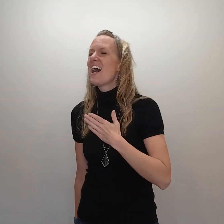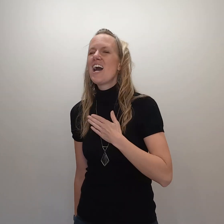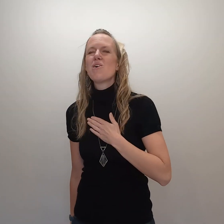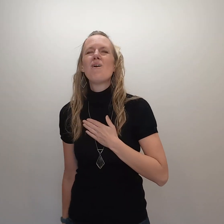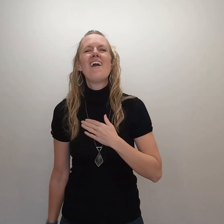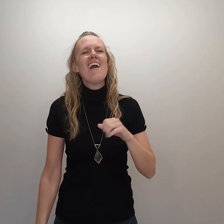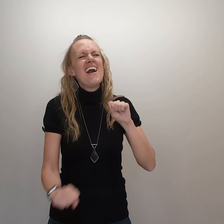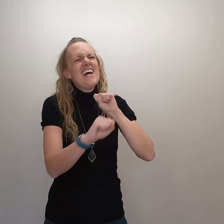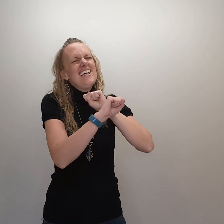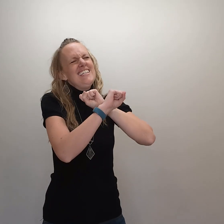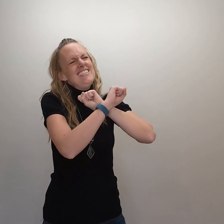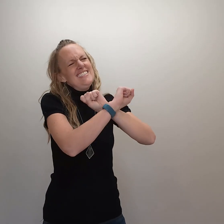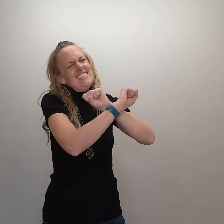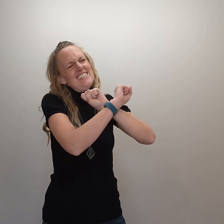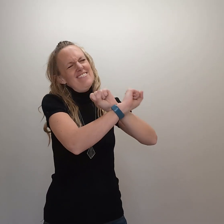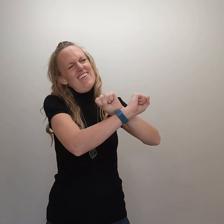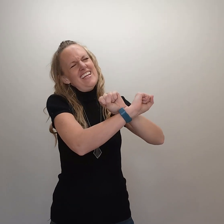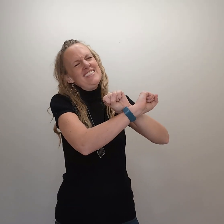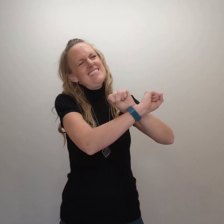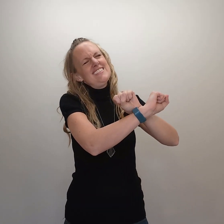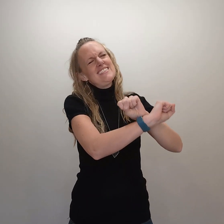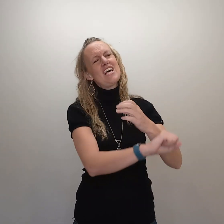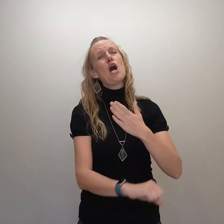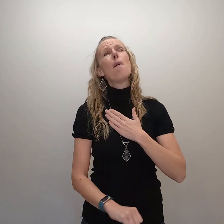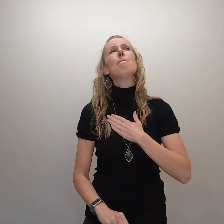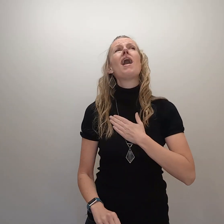My one defense, my